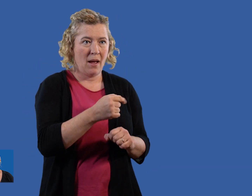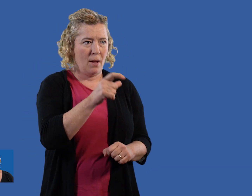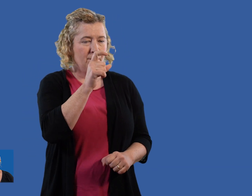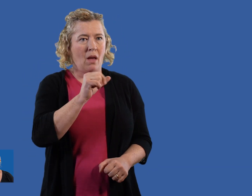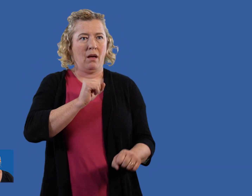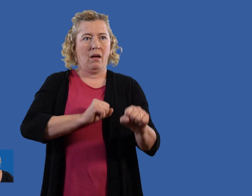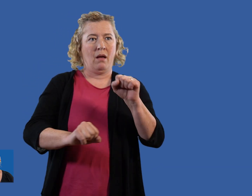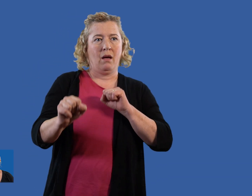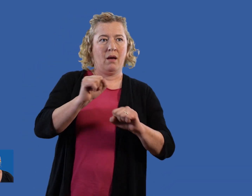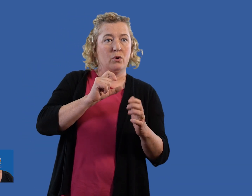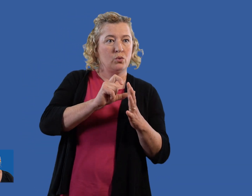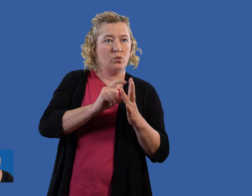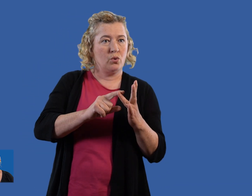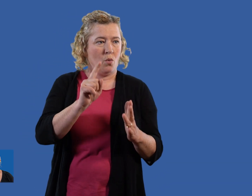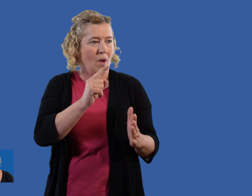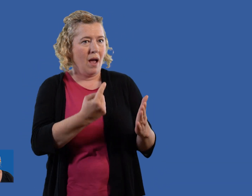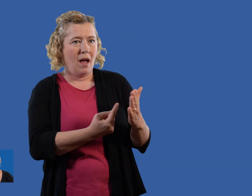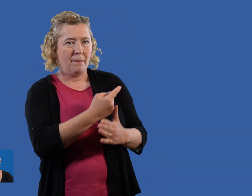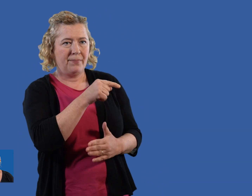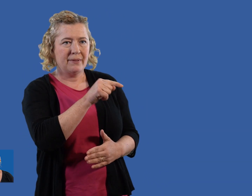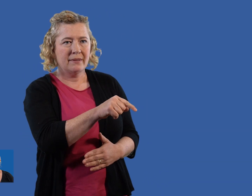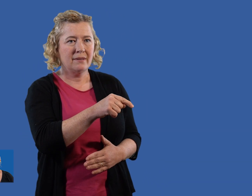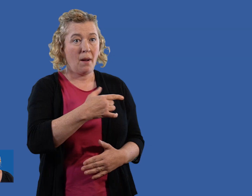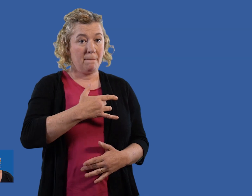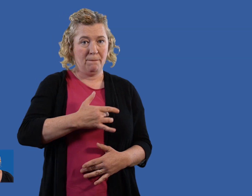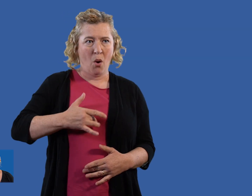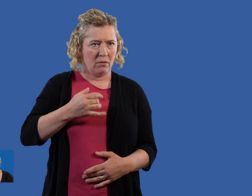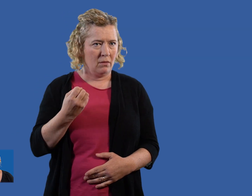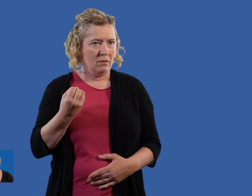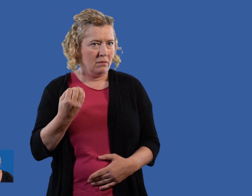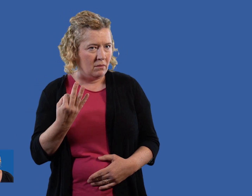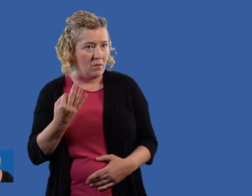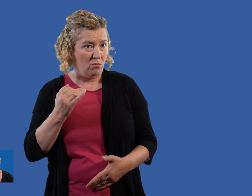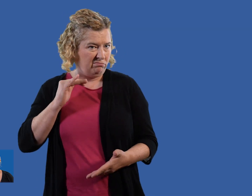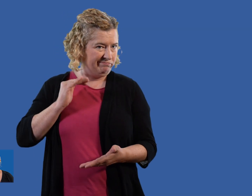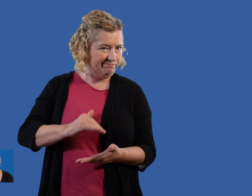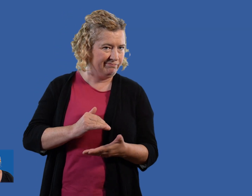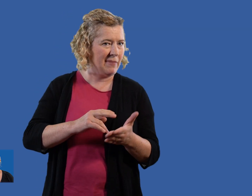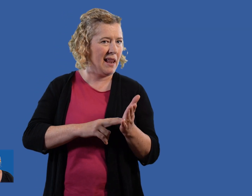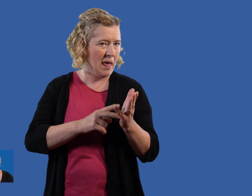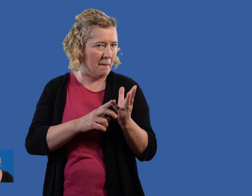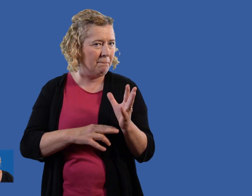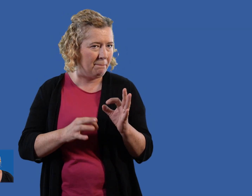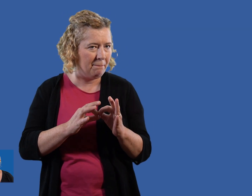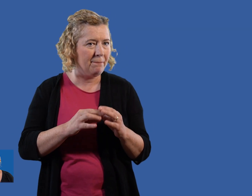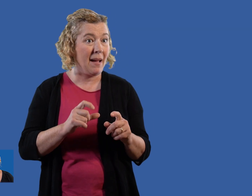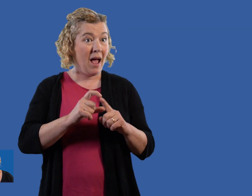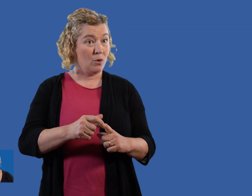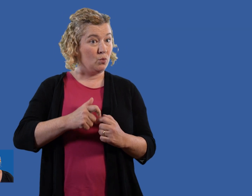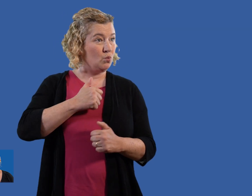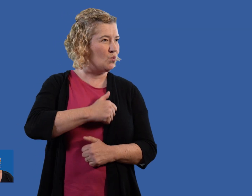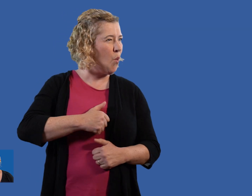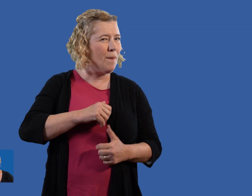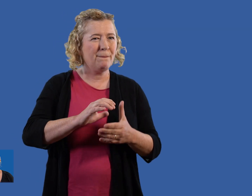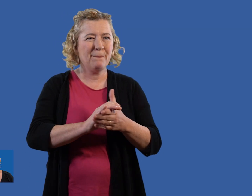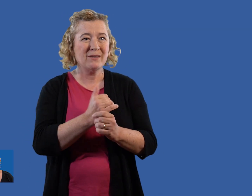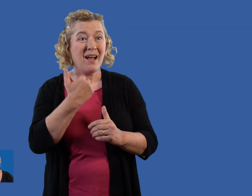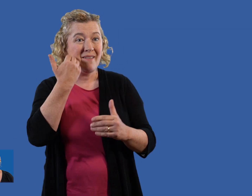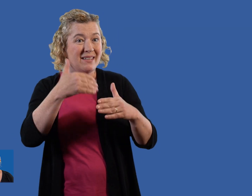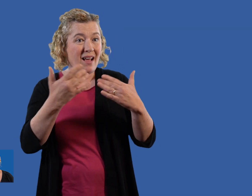they avoid anything to do with what happened, have reduced emotional responses, can find it impossible to experience pleasure in everyday